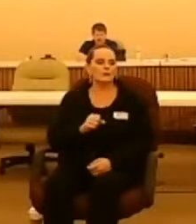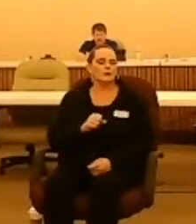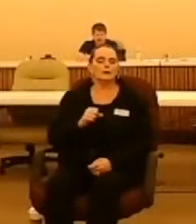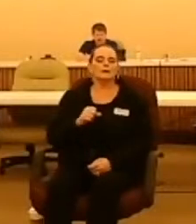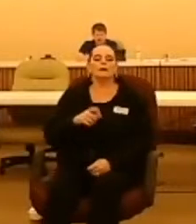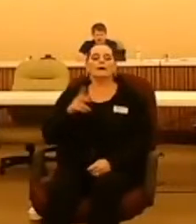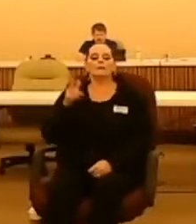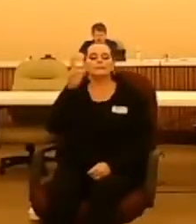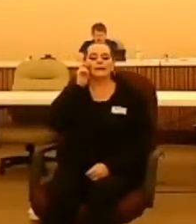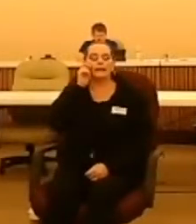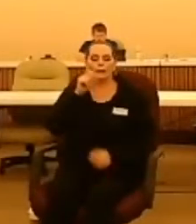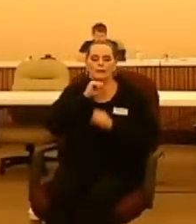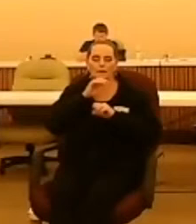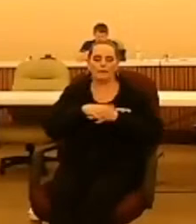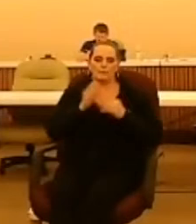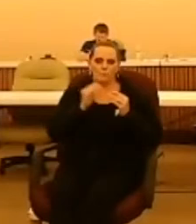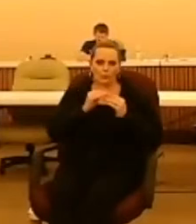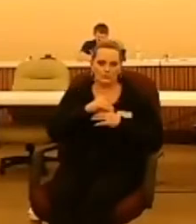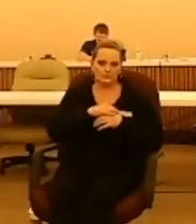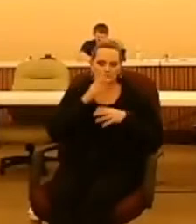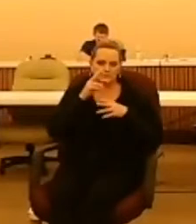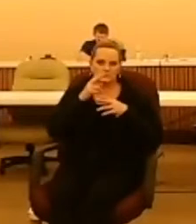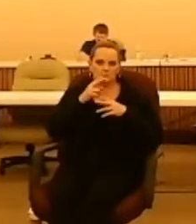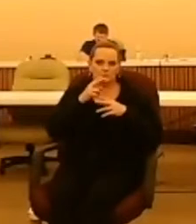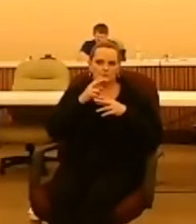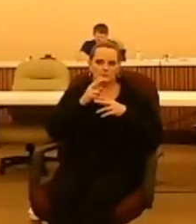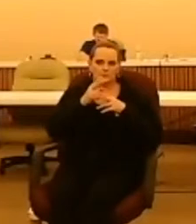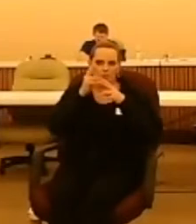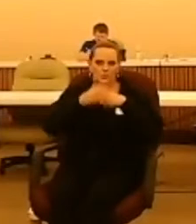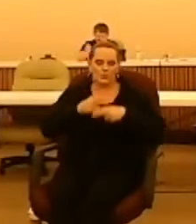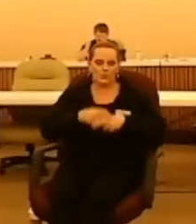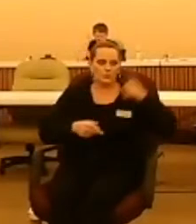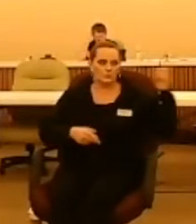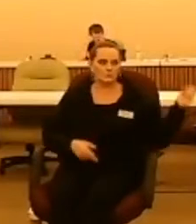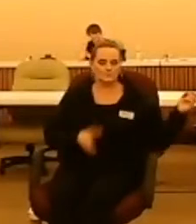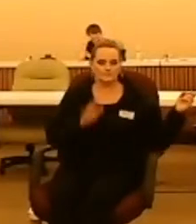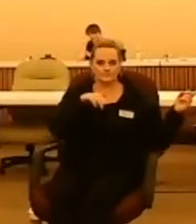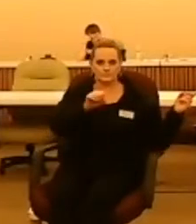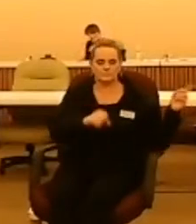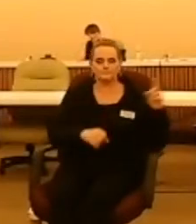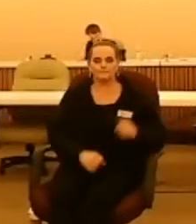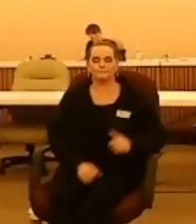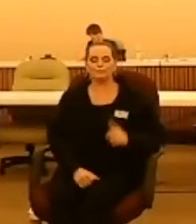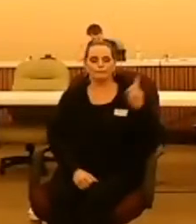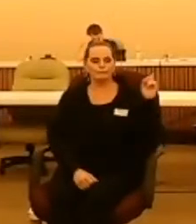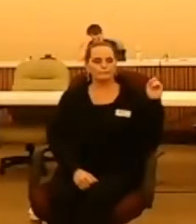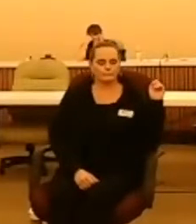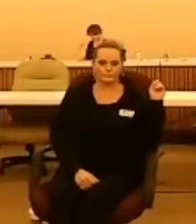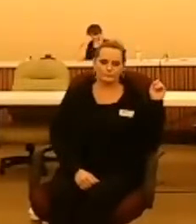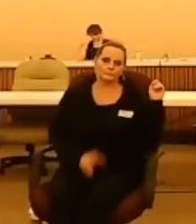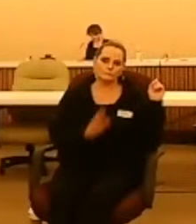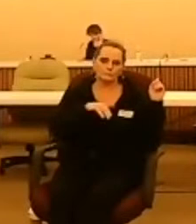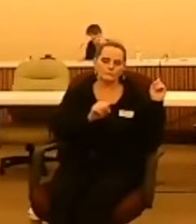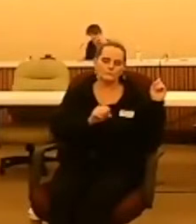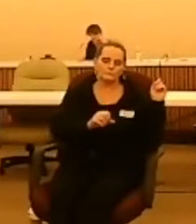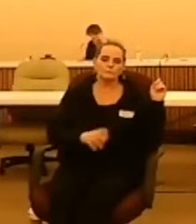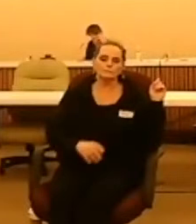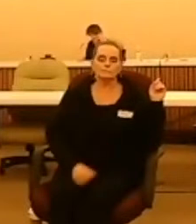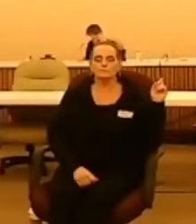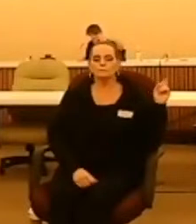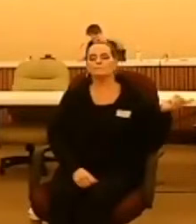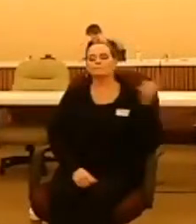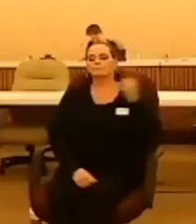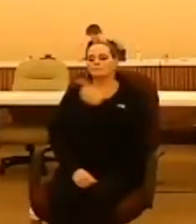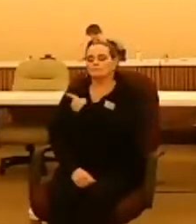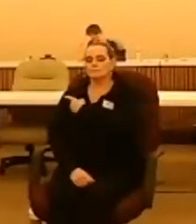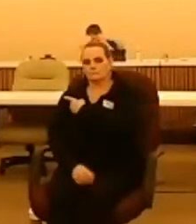Hearing nothing further, please call a roll. Councilmember Barley, Aye. Councilmember Stafford. Aye.